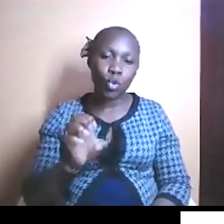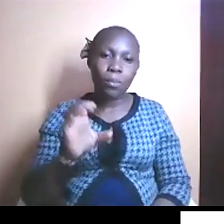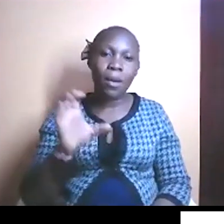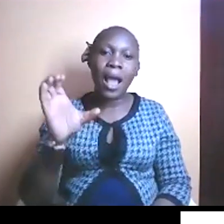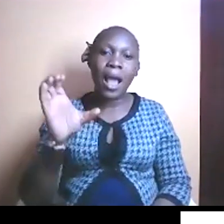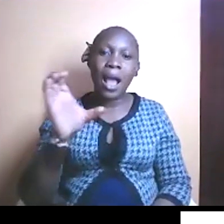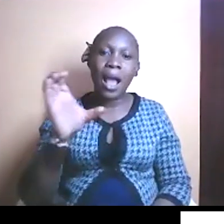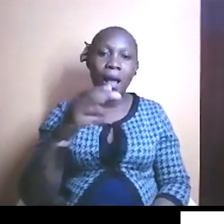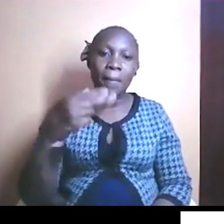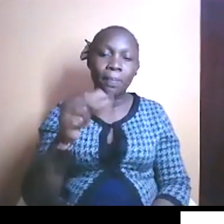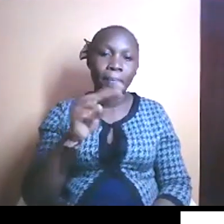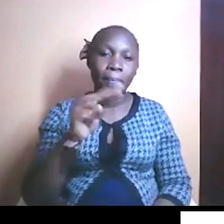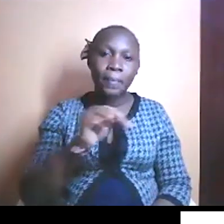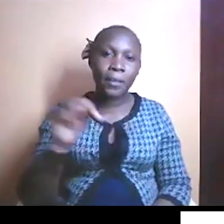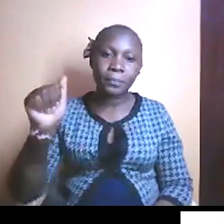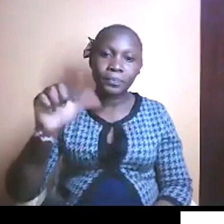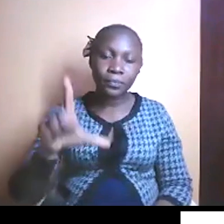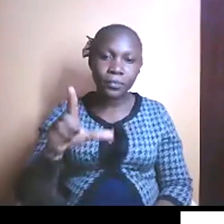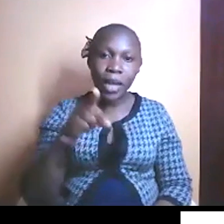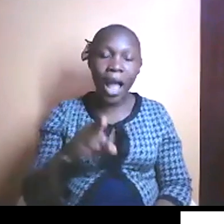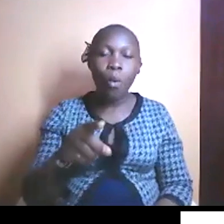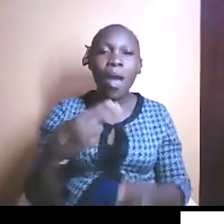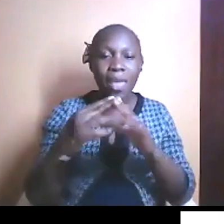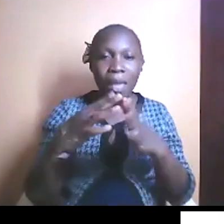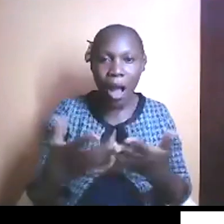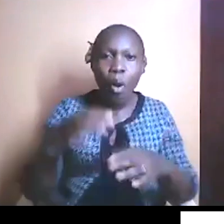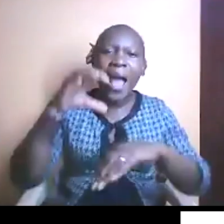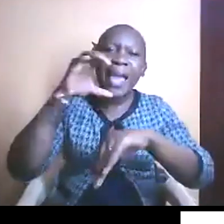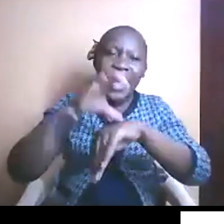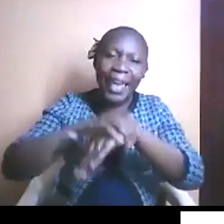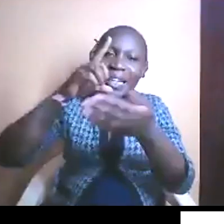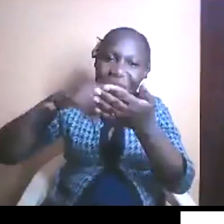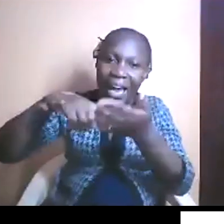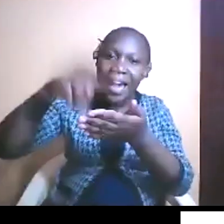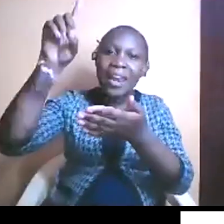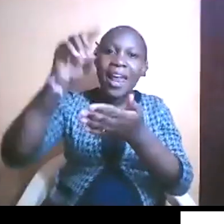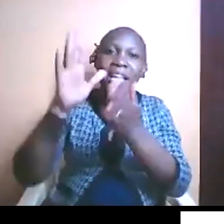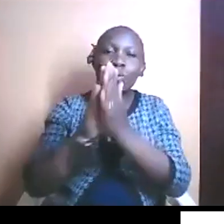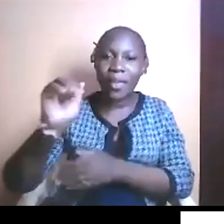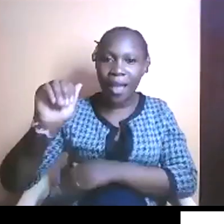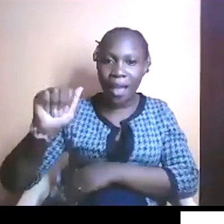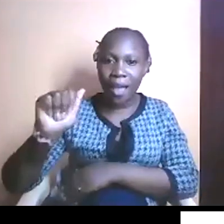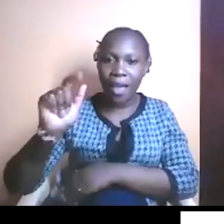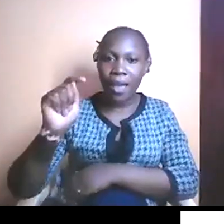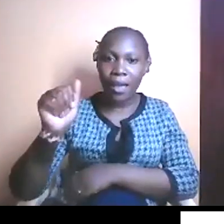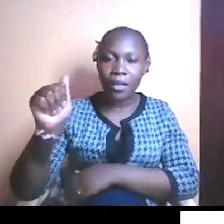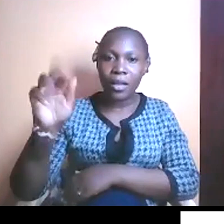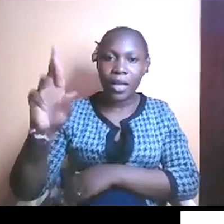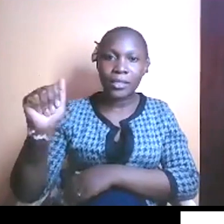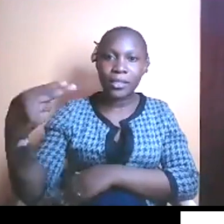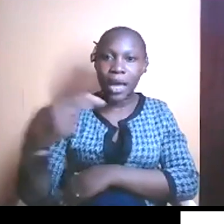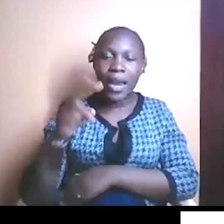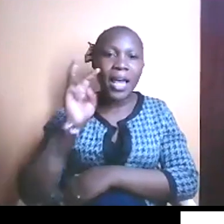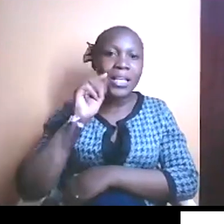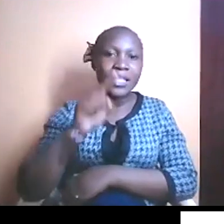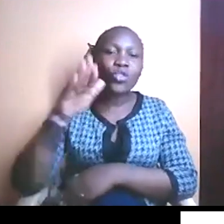is called Get It Right with Atara Solutions. And I hope you have gotten it right today. See you next week, same time, same place, as we look at